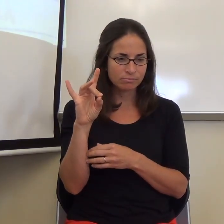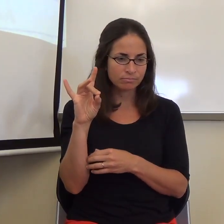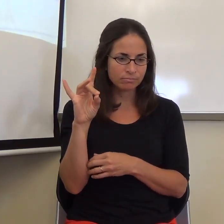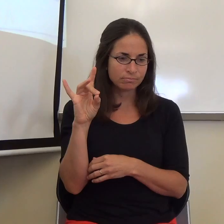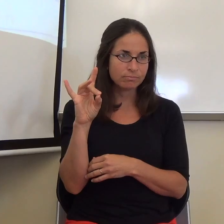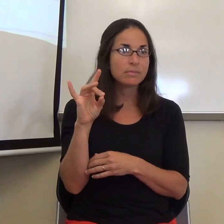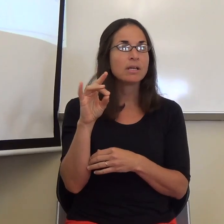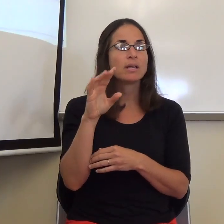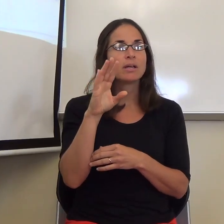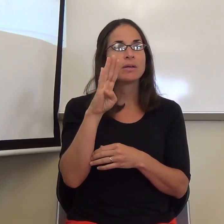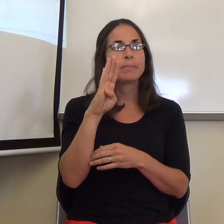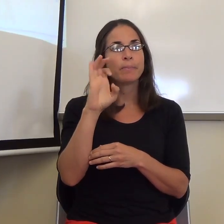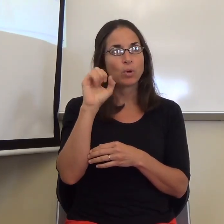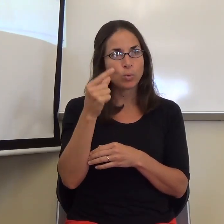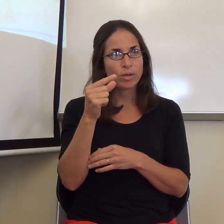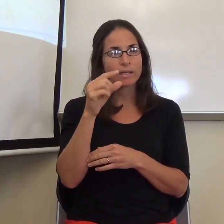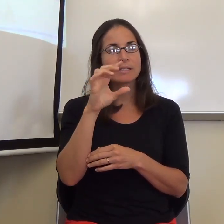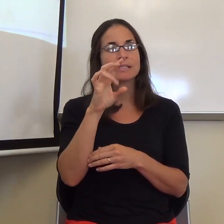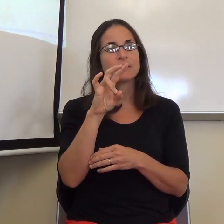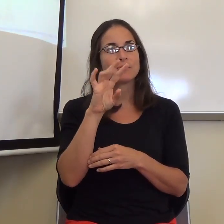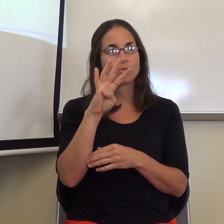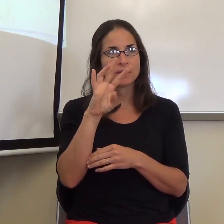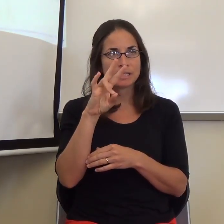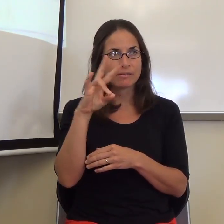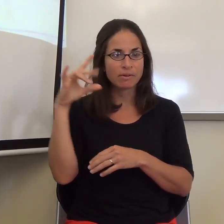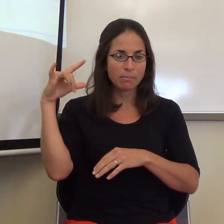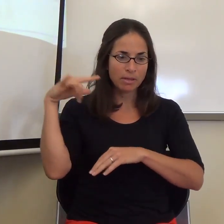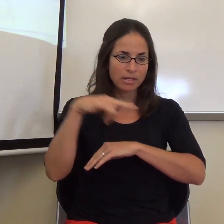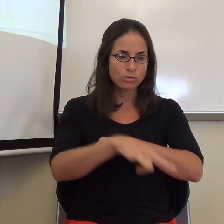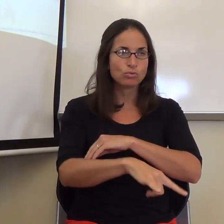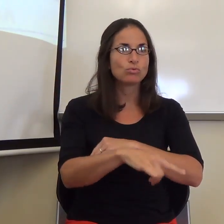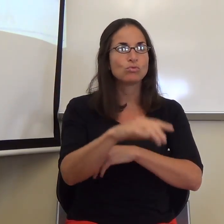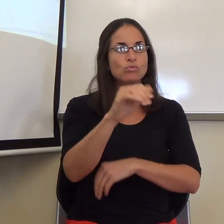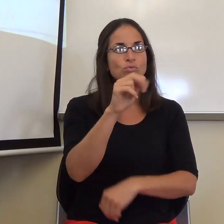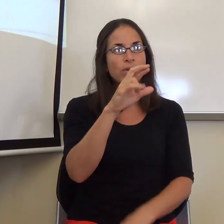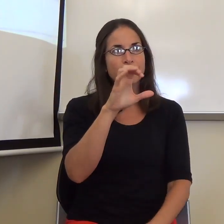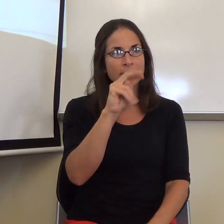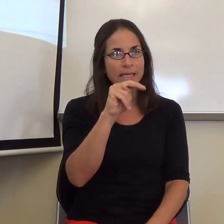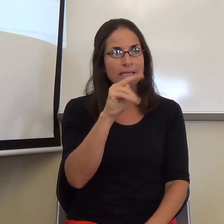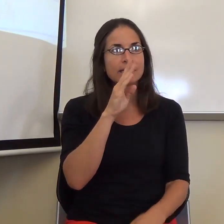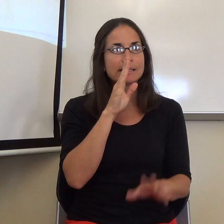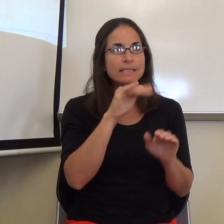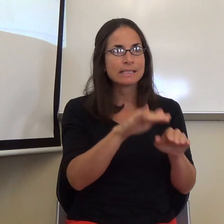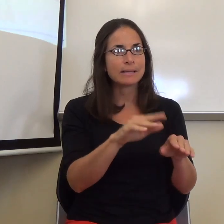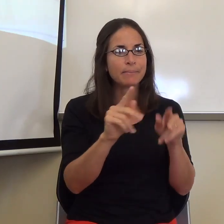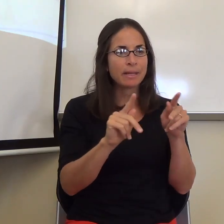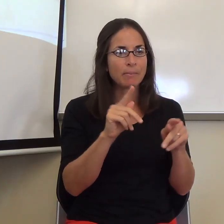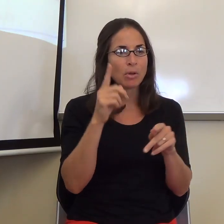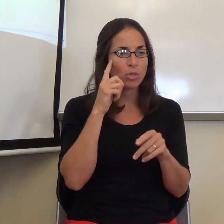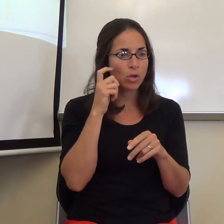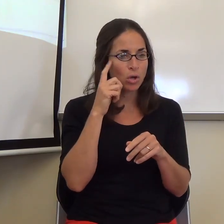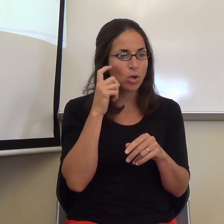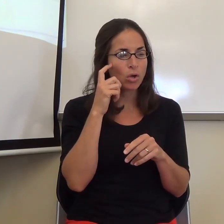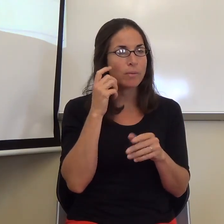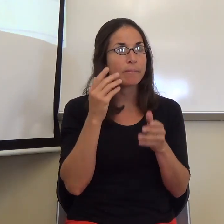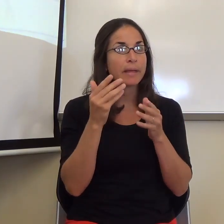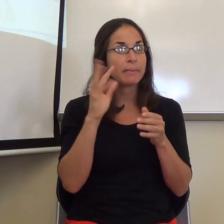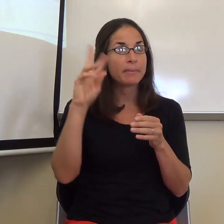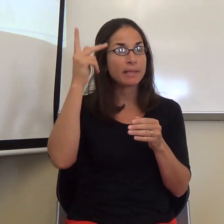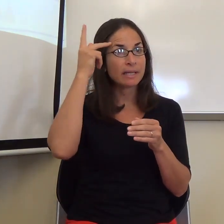a Boeing 747 plunged into the Arabian Sea, people thought it might be political terrorism.